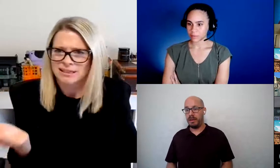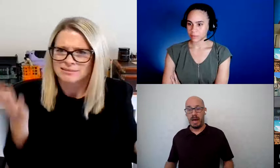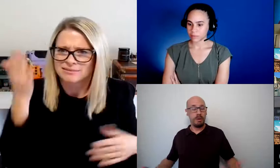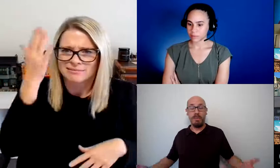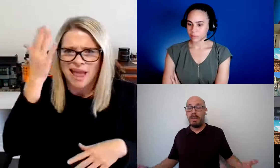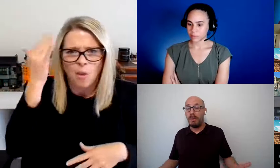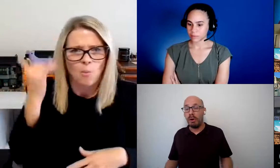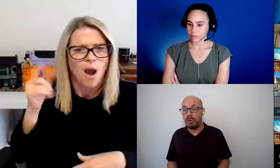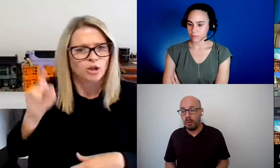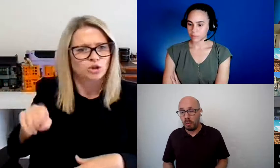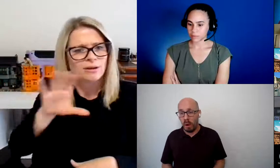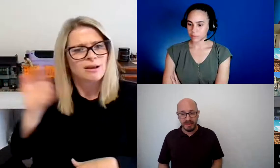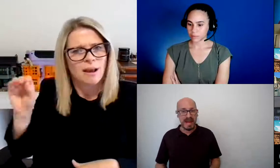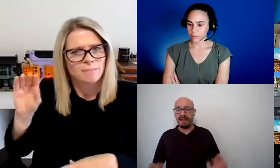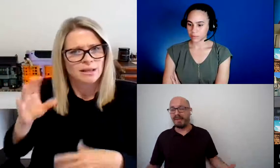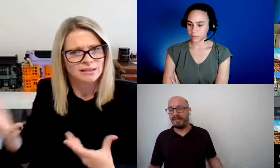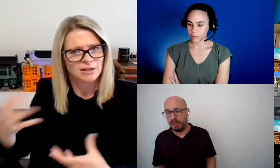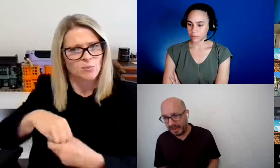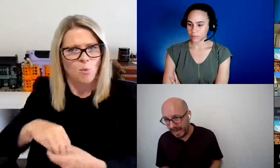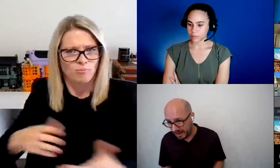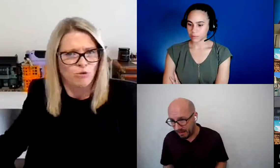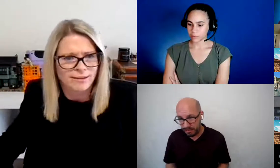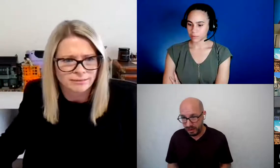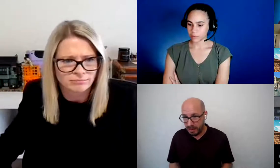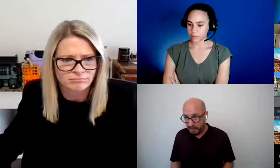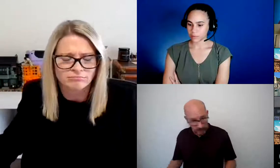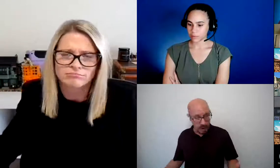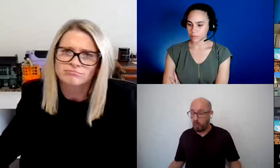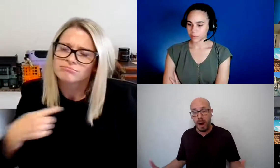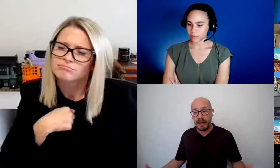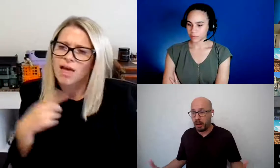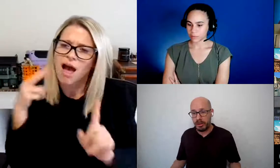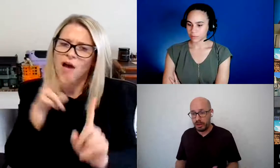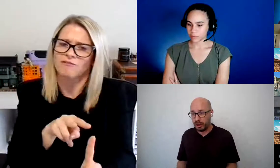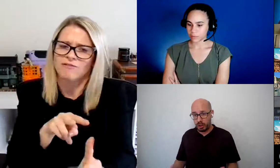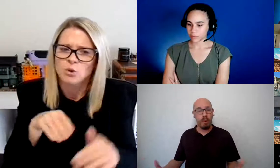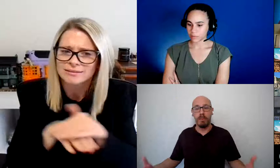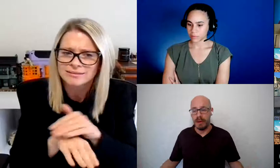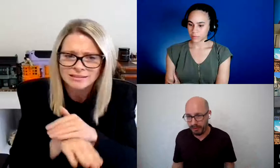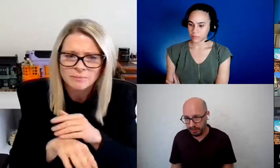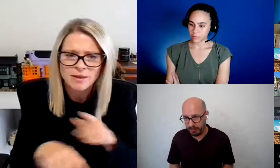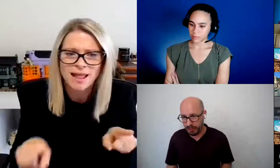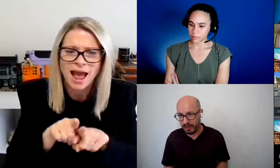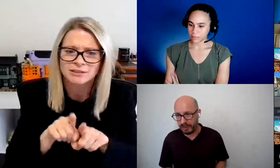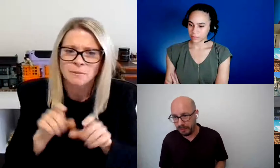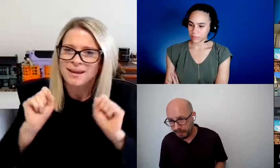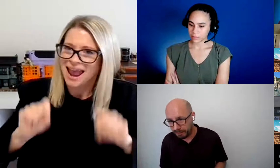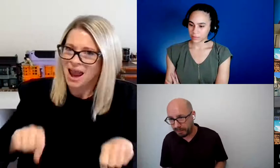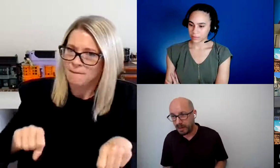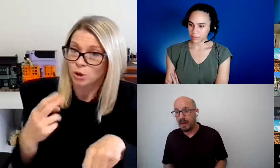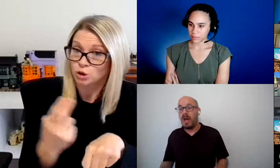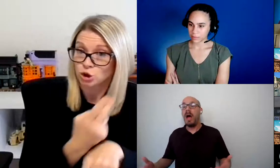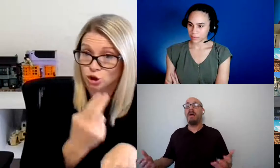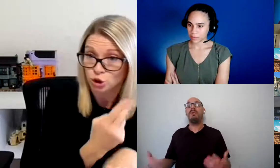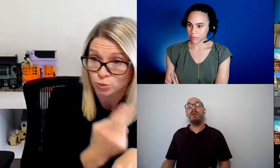Now, you may be wondering what that accessibility is and why companies should incorporate accessibility. I